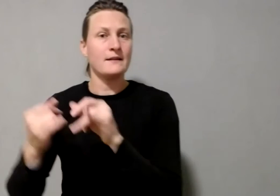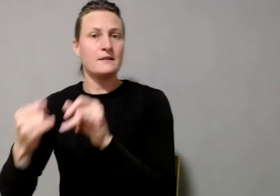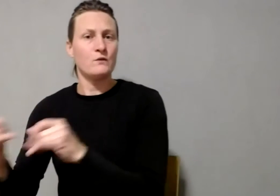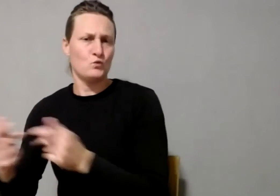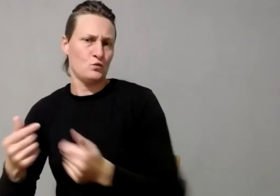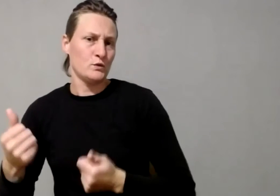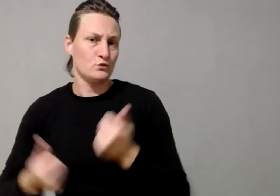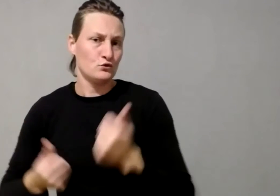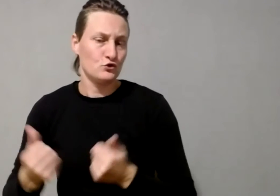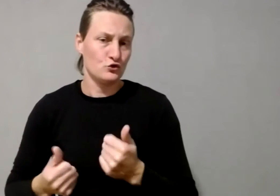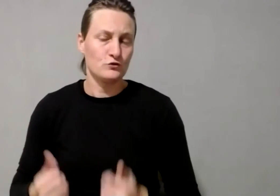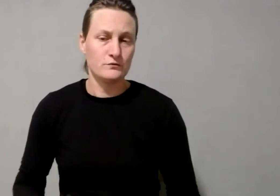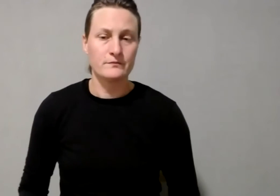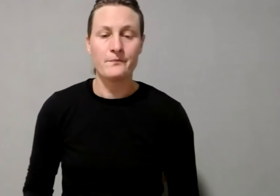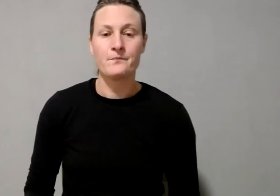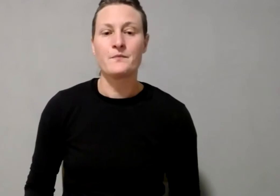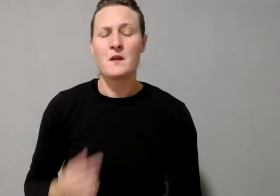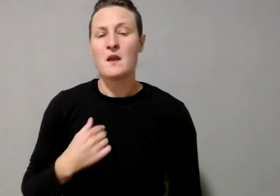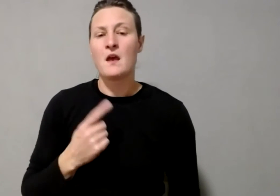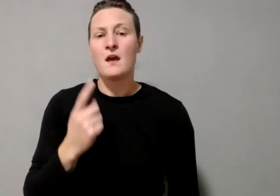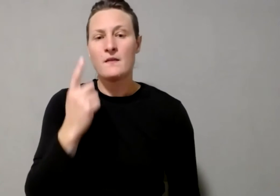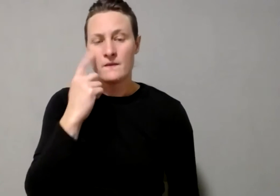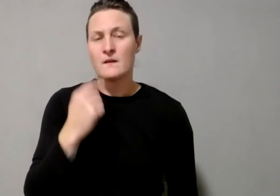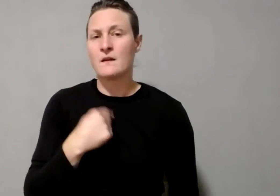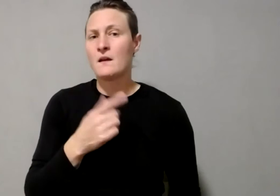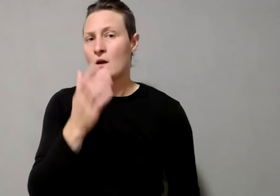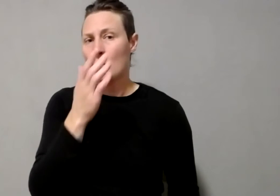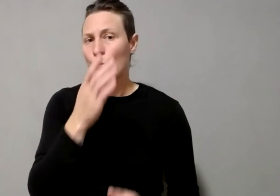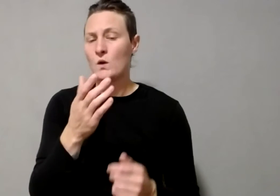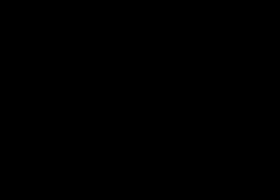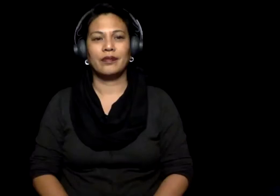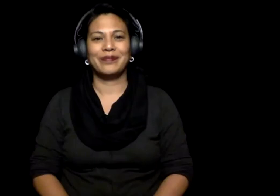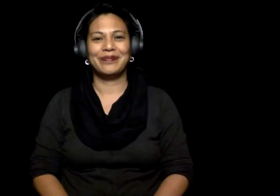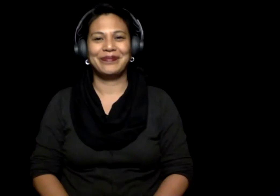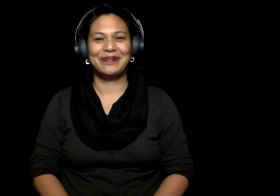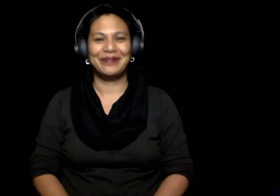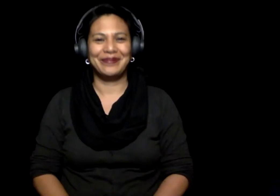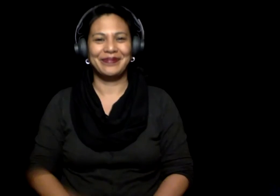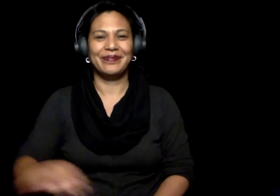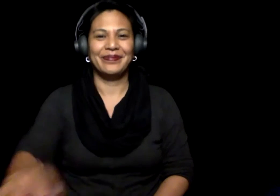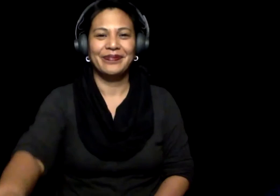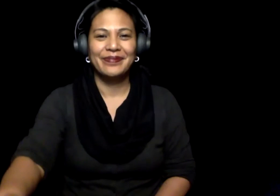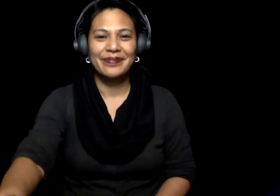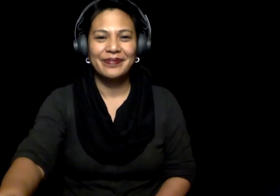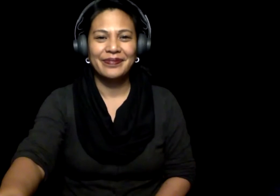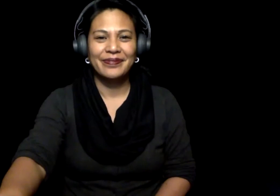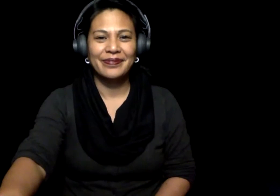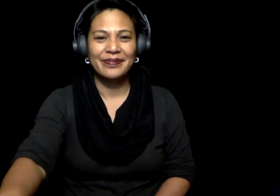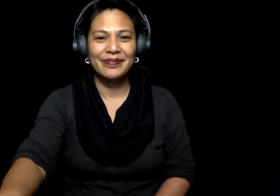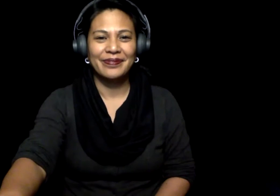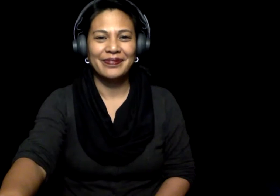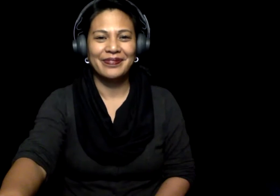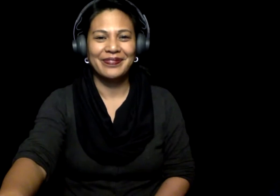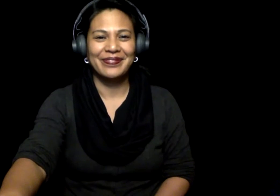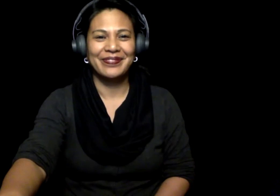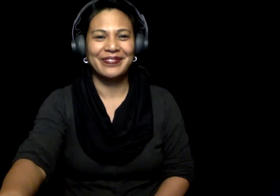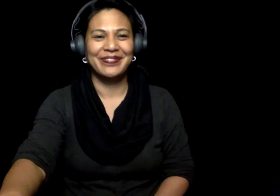that. Shall I give you folks a little moment there to switch off? I see that the ASL interpreters want to switch.